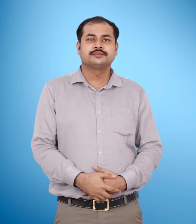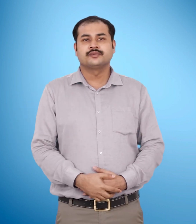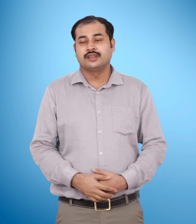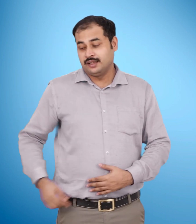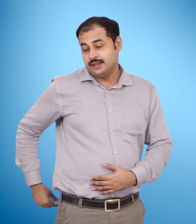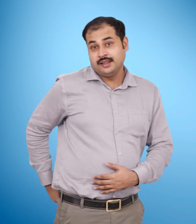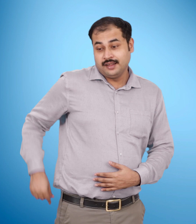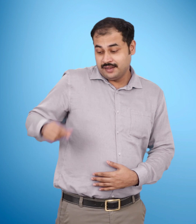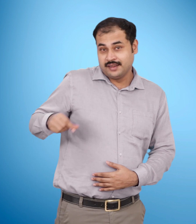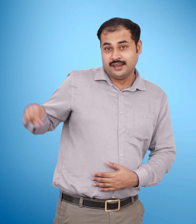tail,